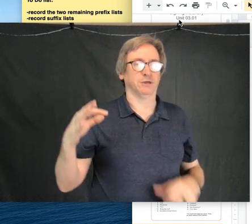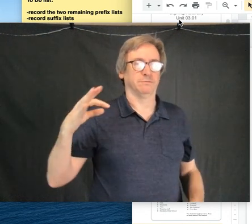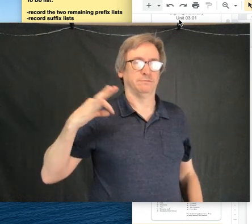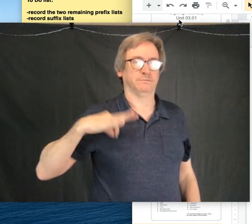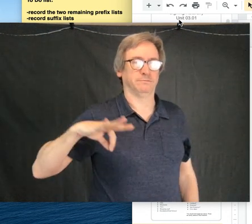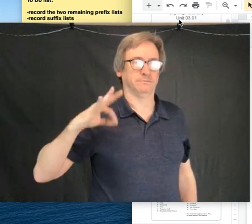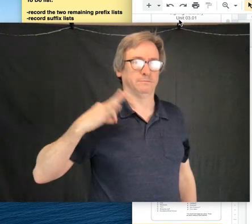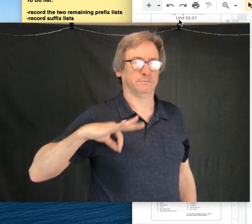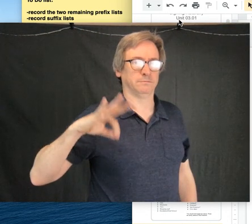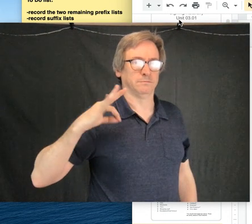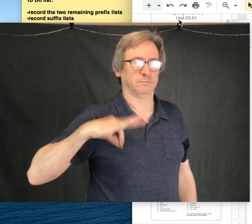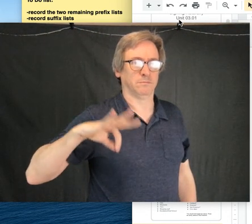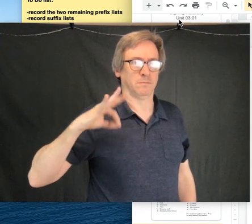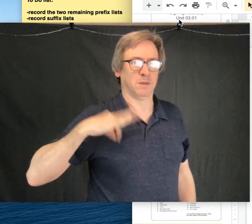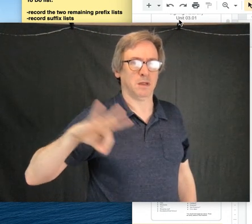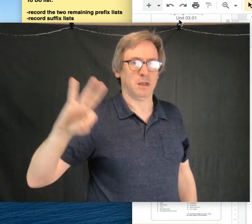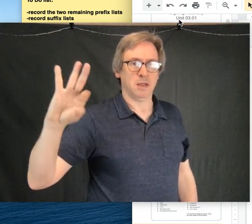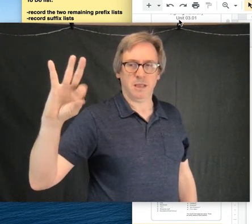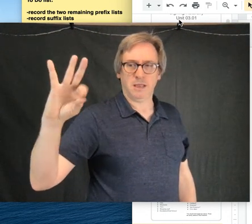Pittsburgh.